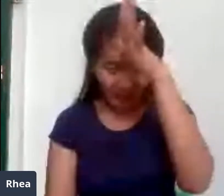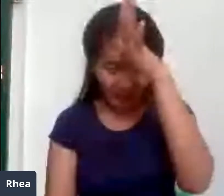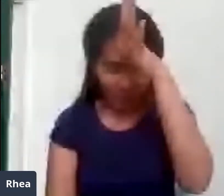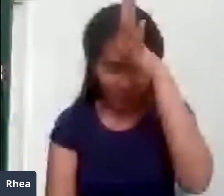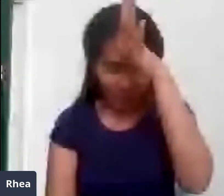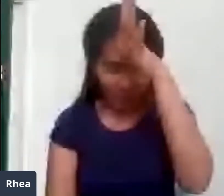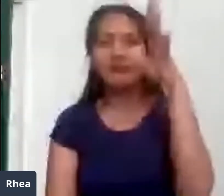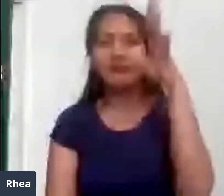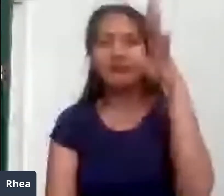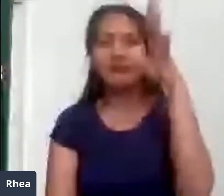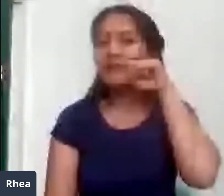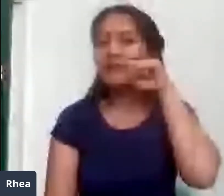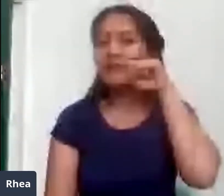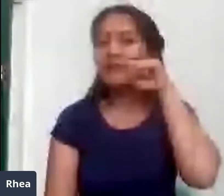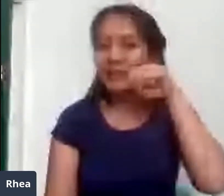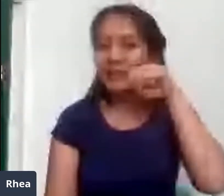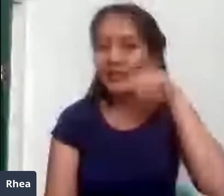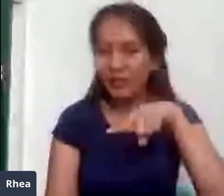father,